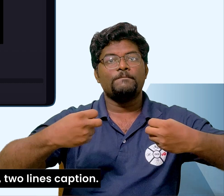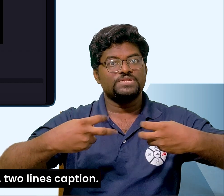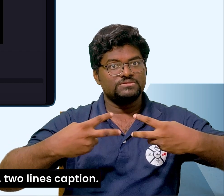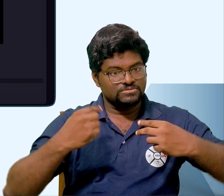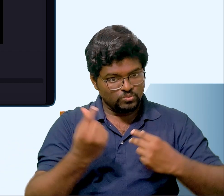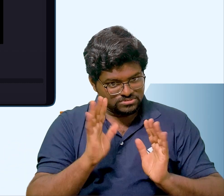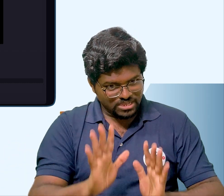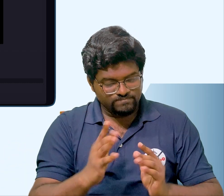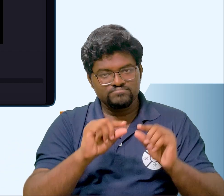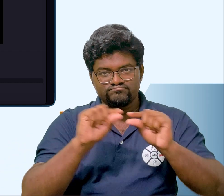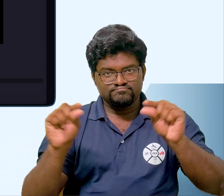Caption.